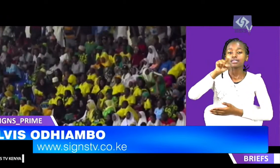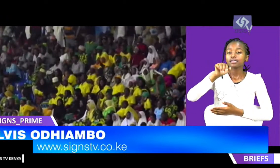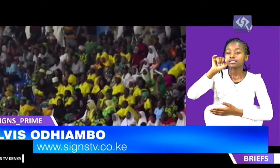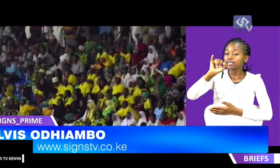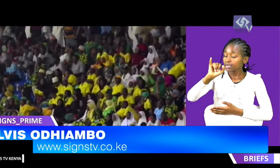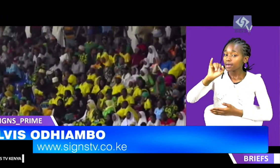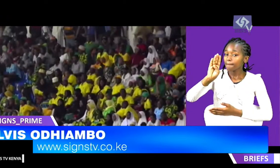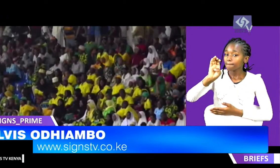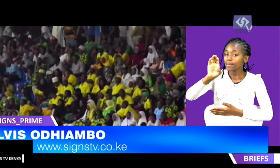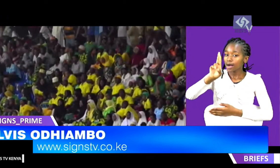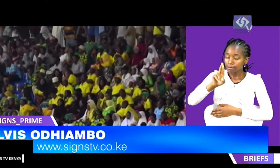Mapinduzi hoi.